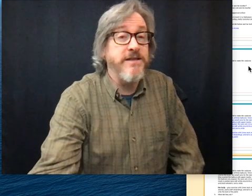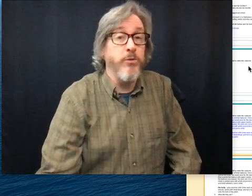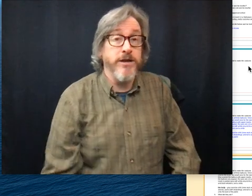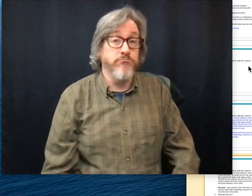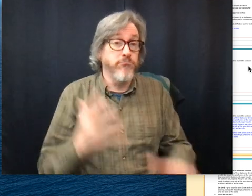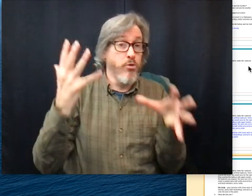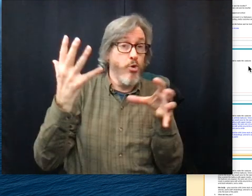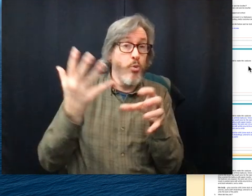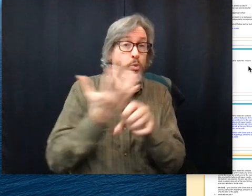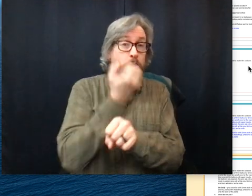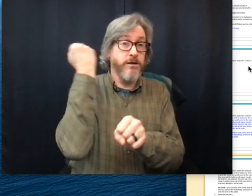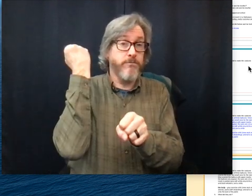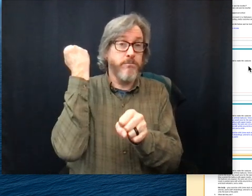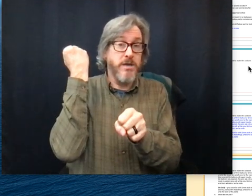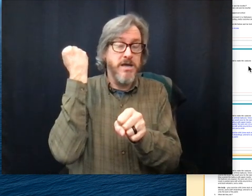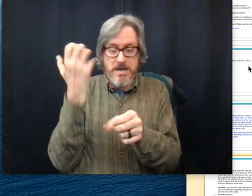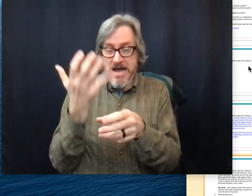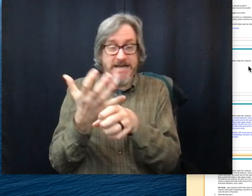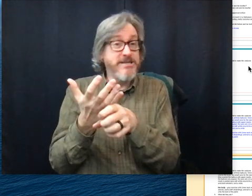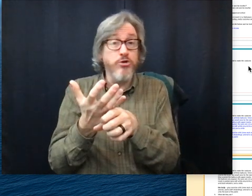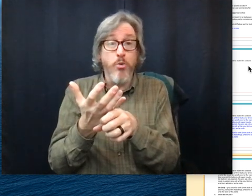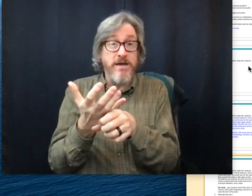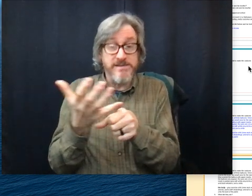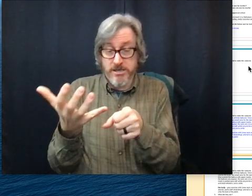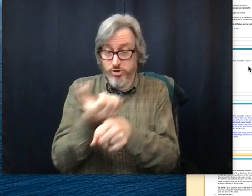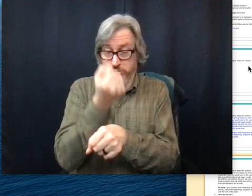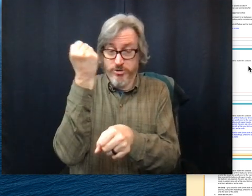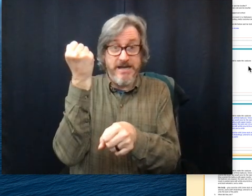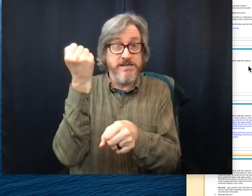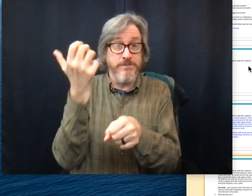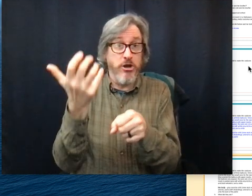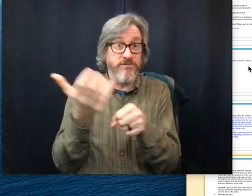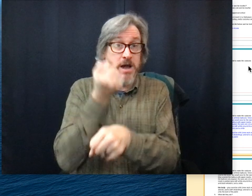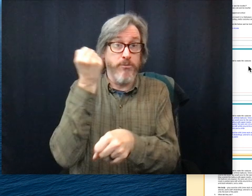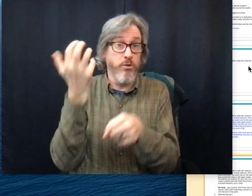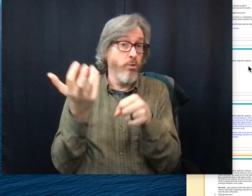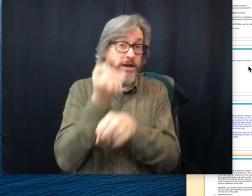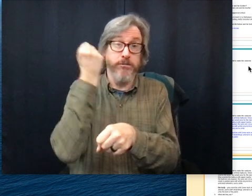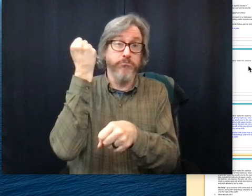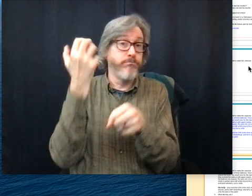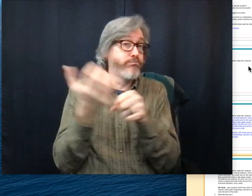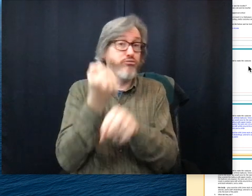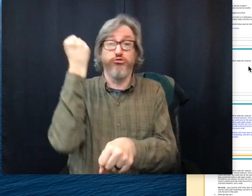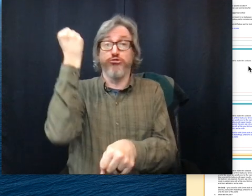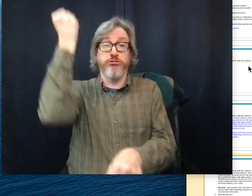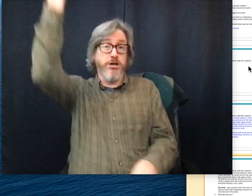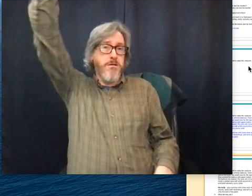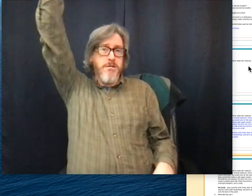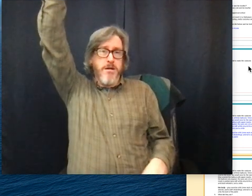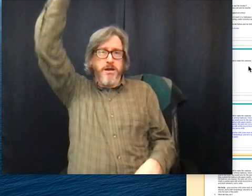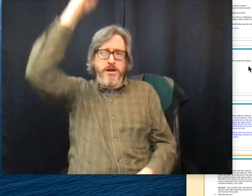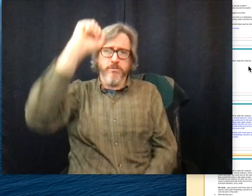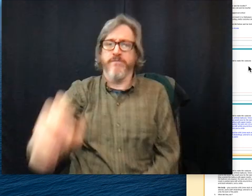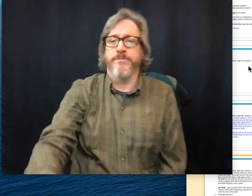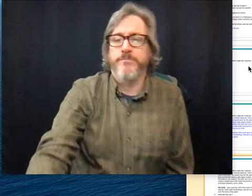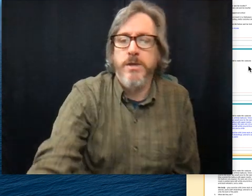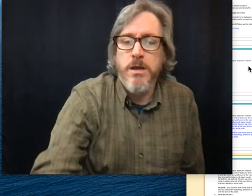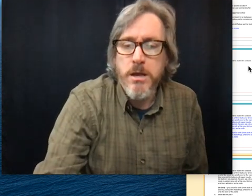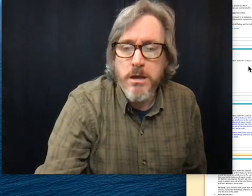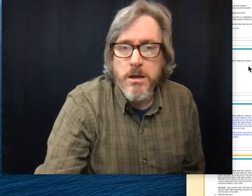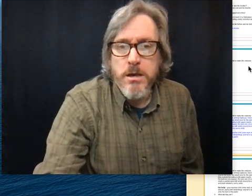And what did they win? Win. I don't know why this went. You're taking something off the top. Win. Yeah, I got it.